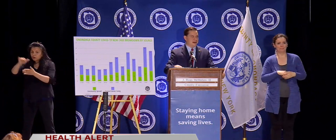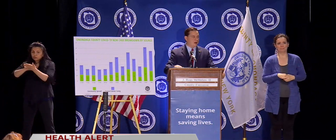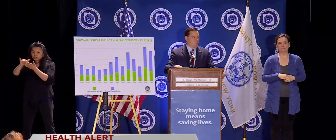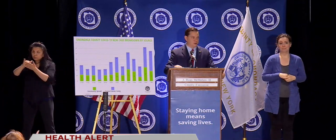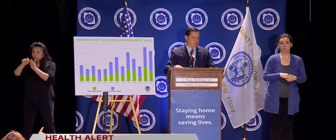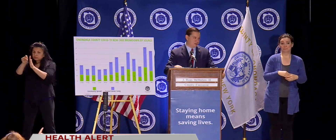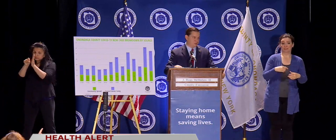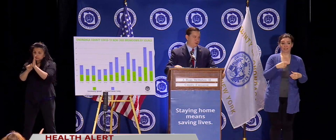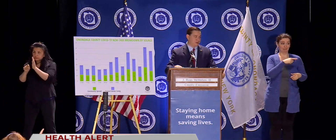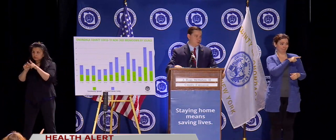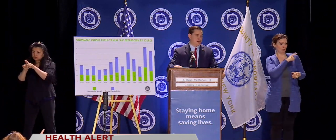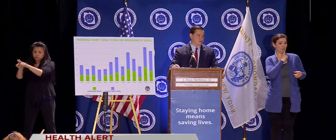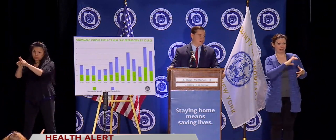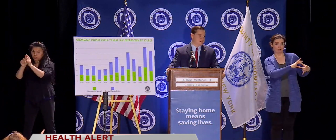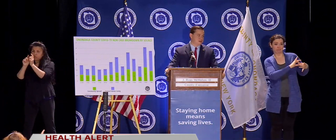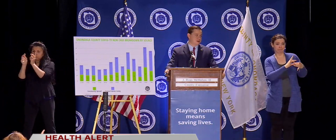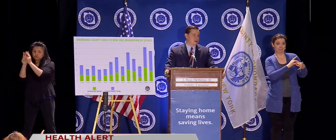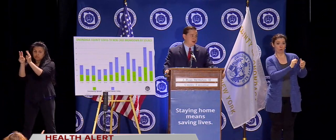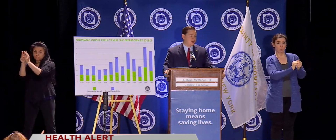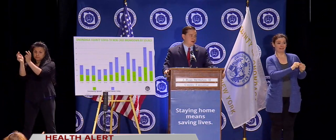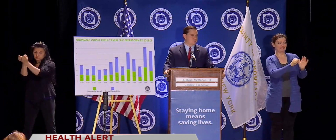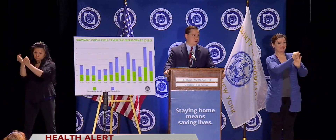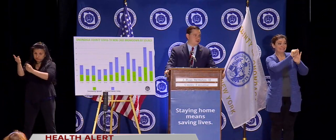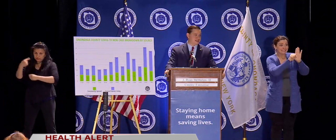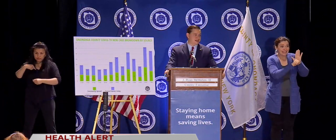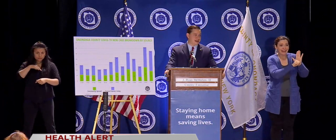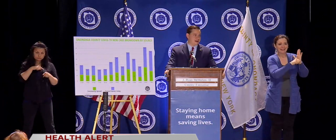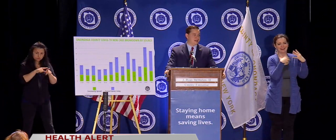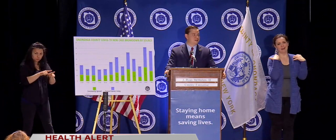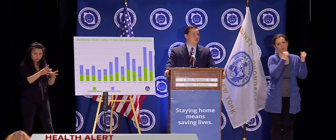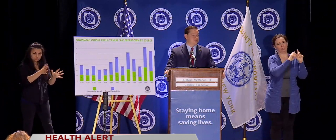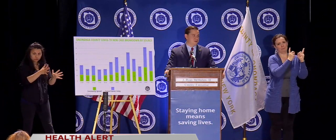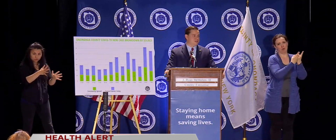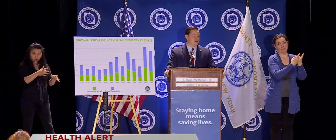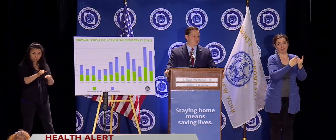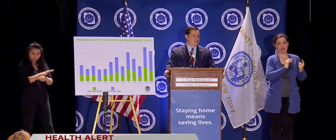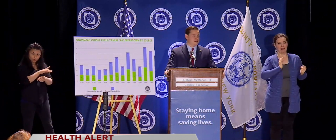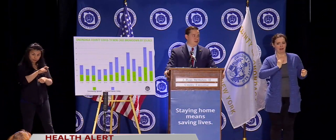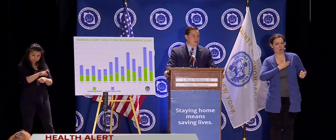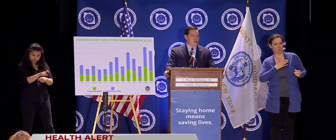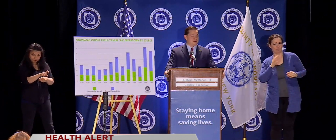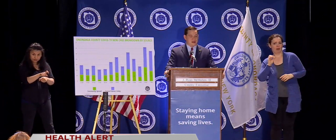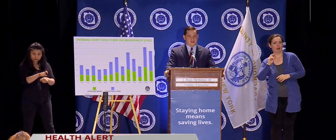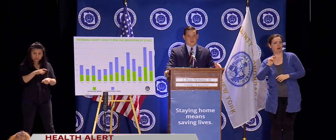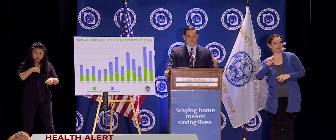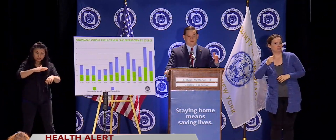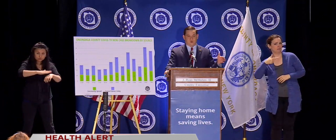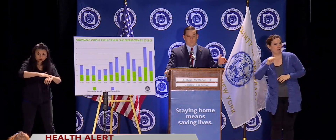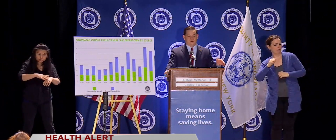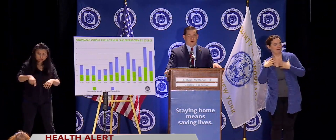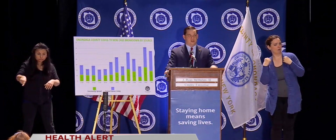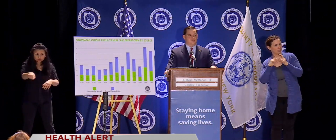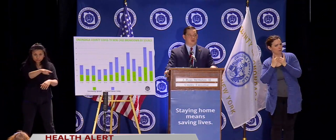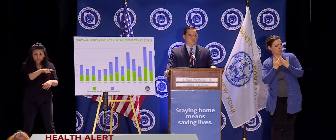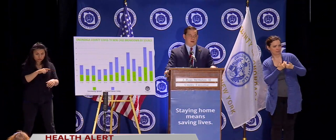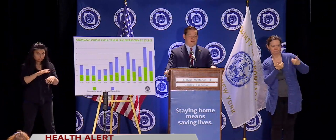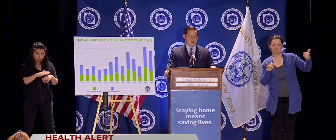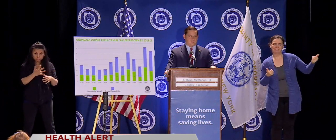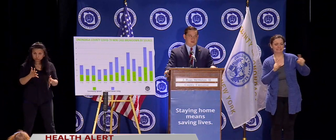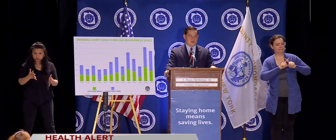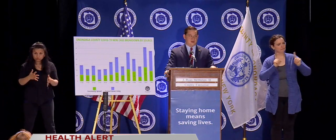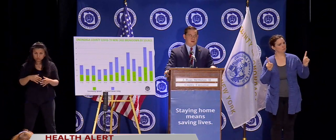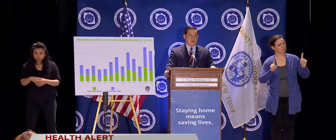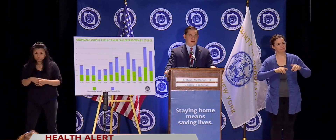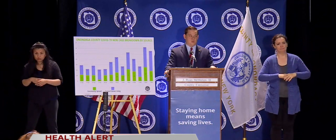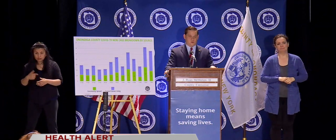didn't need help in the beginning part of this process. The virus hadn't gotten into these facilities. We were very concerned about